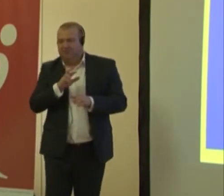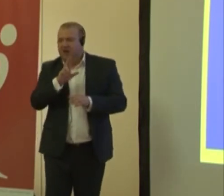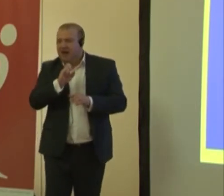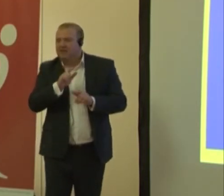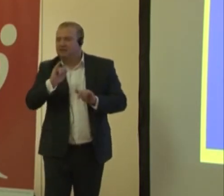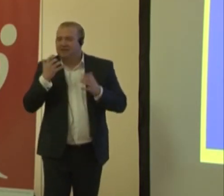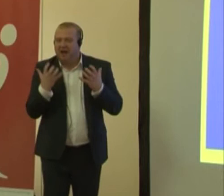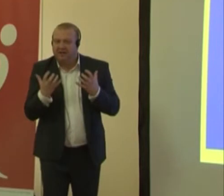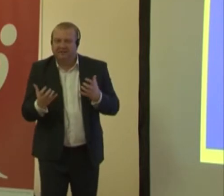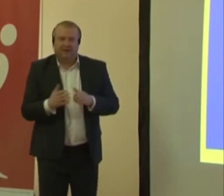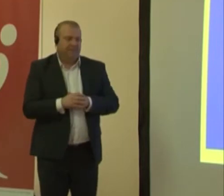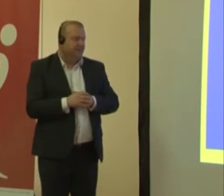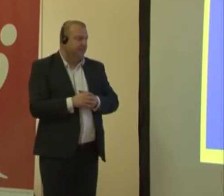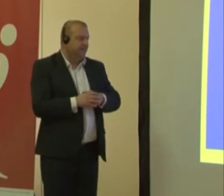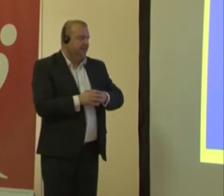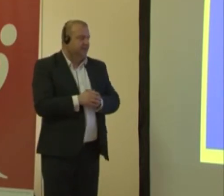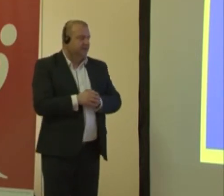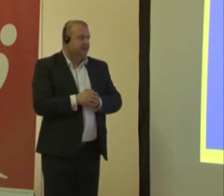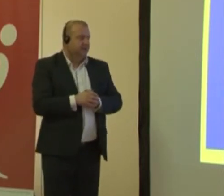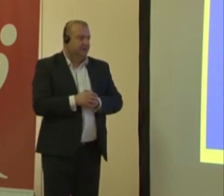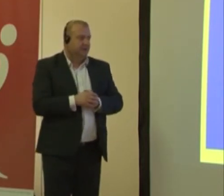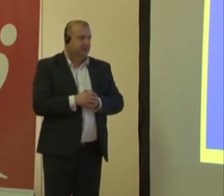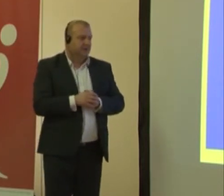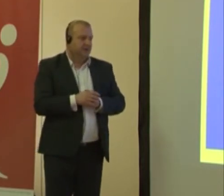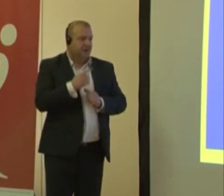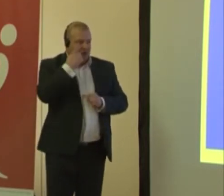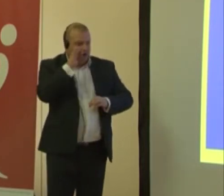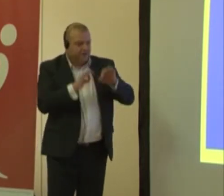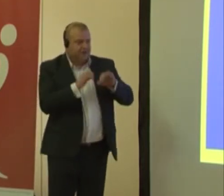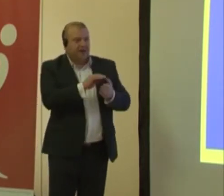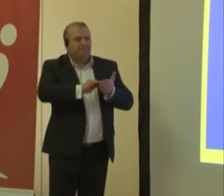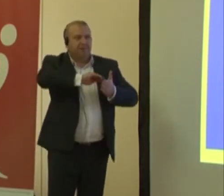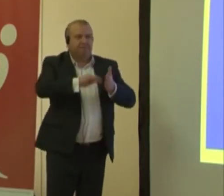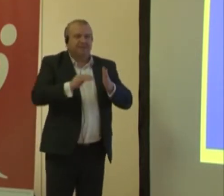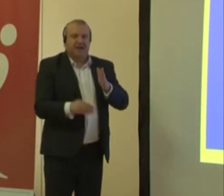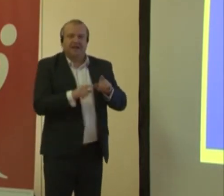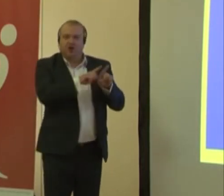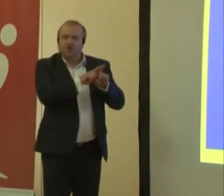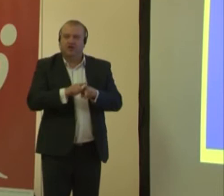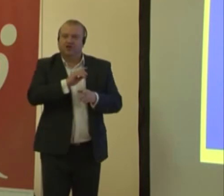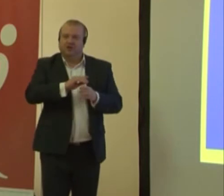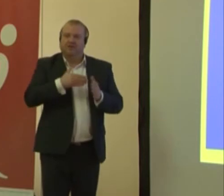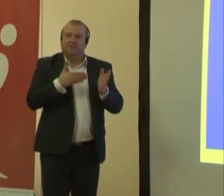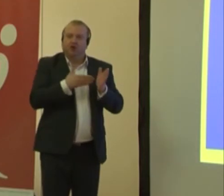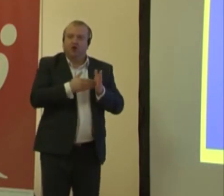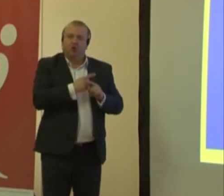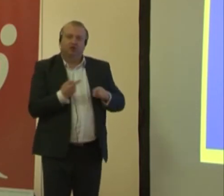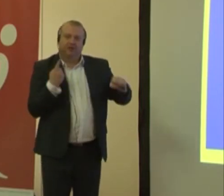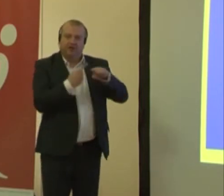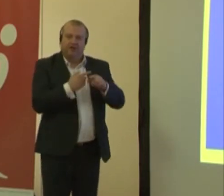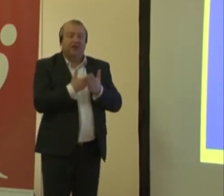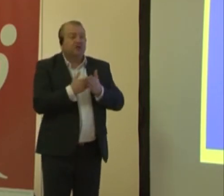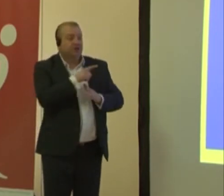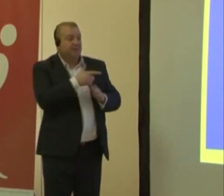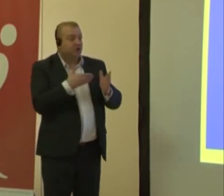and the signing and ratification, because if that is done, all phases have been gone through. Why is the optional protocol